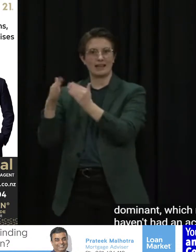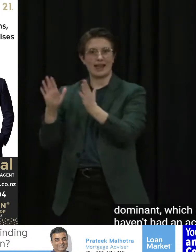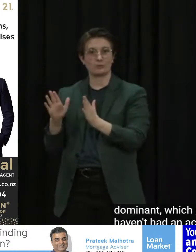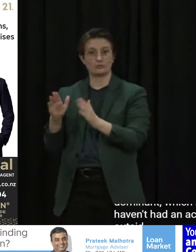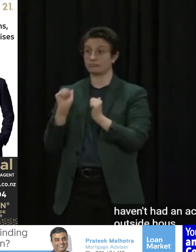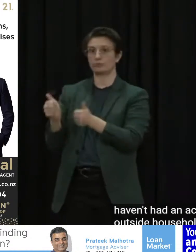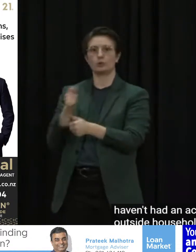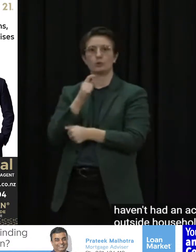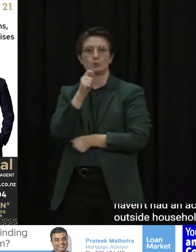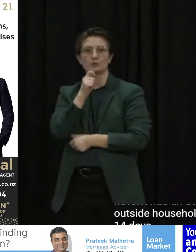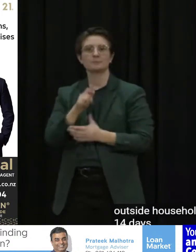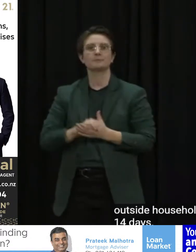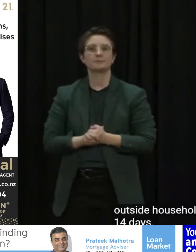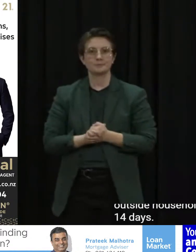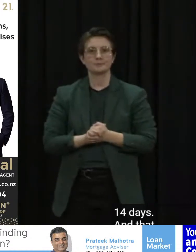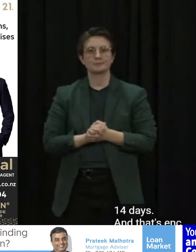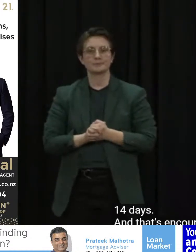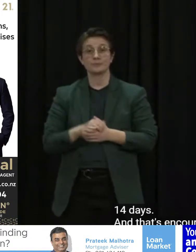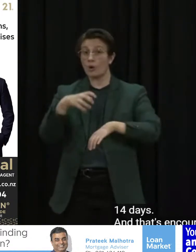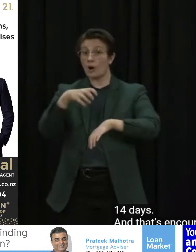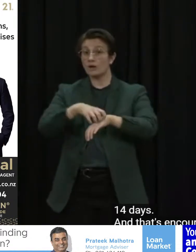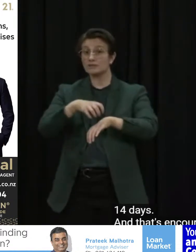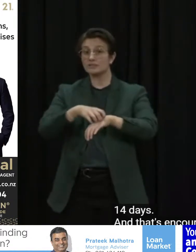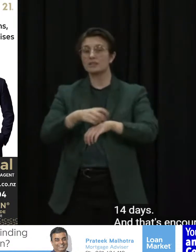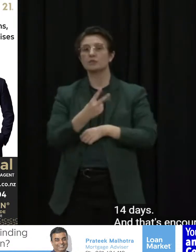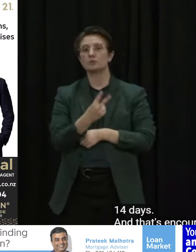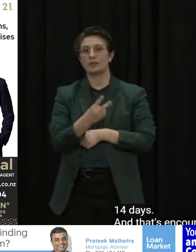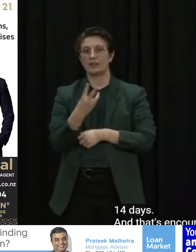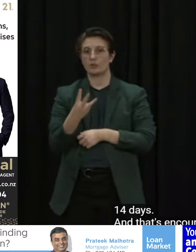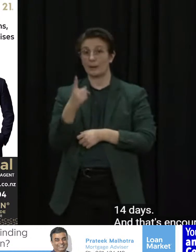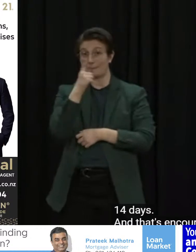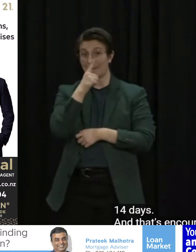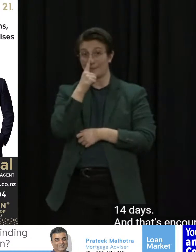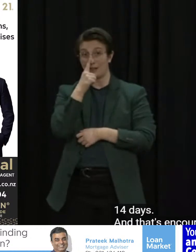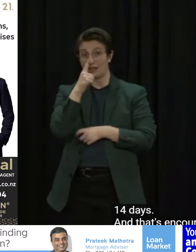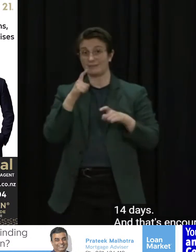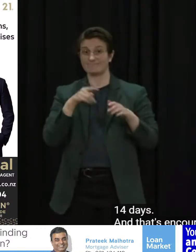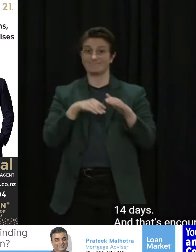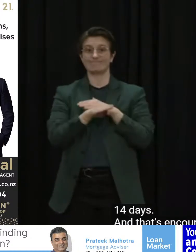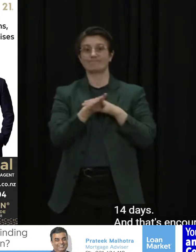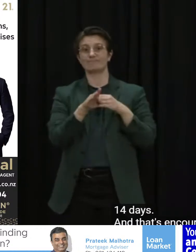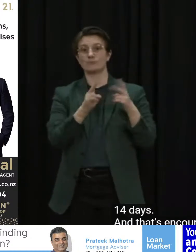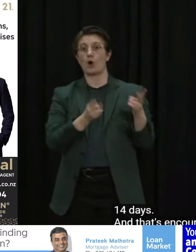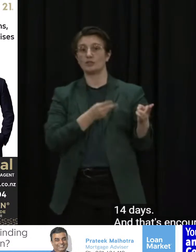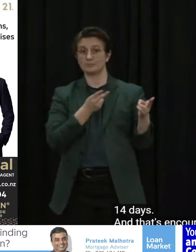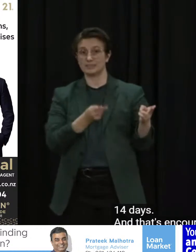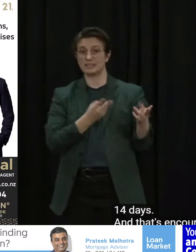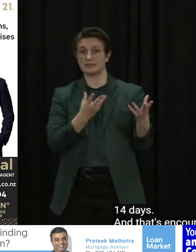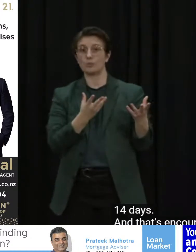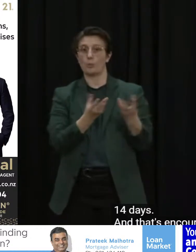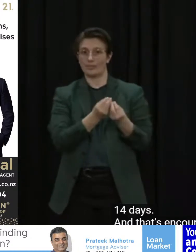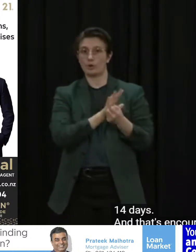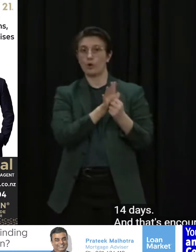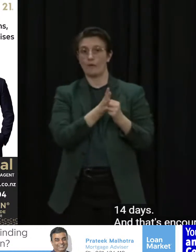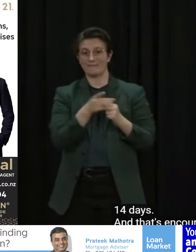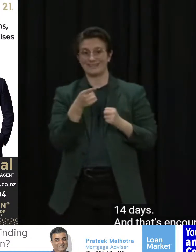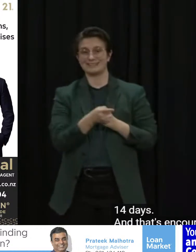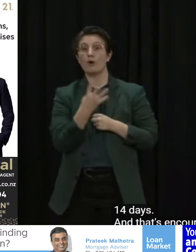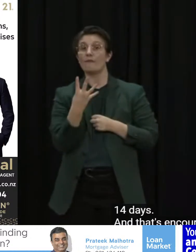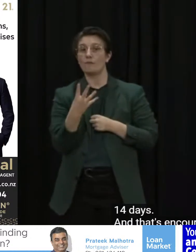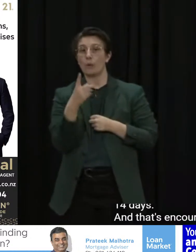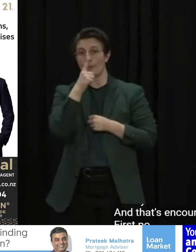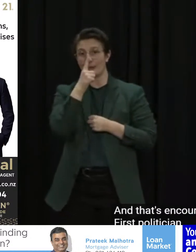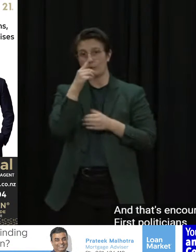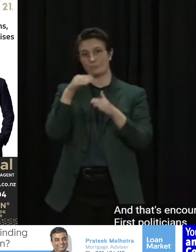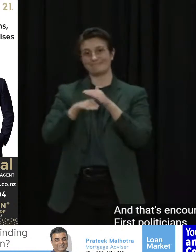For hospitalisations, there are 23 people in hospital with COVID-19, 4 of which are in ICU or a high dependency